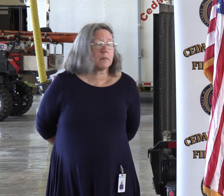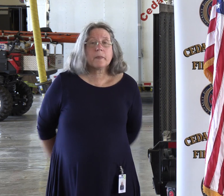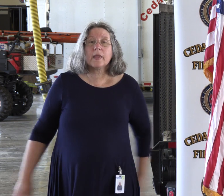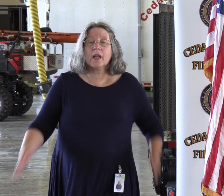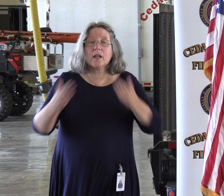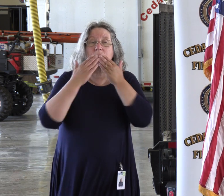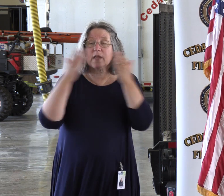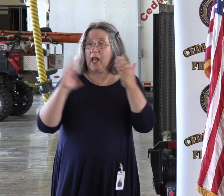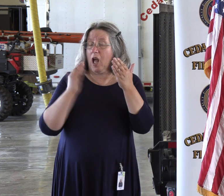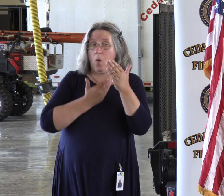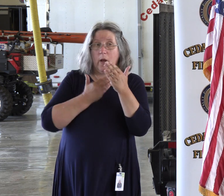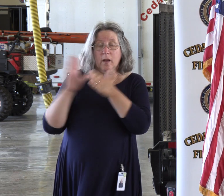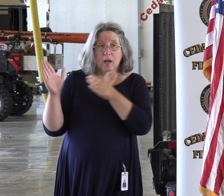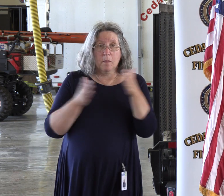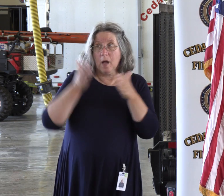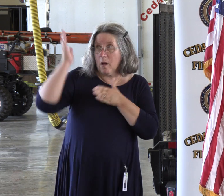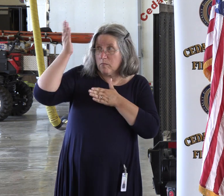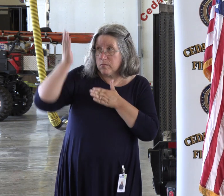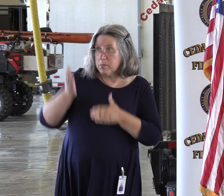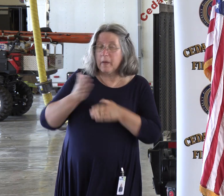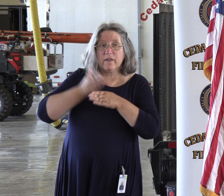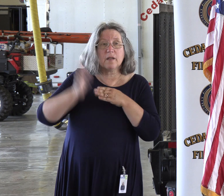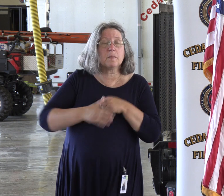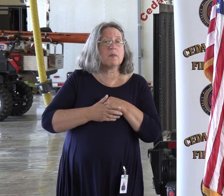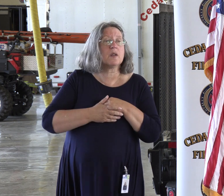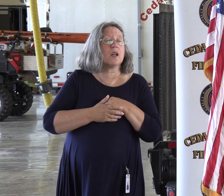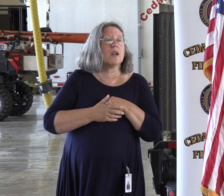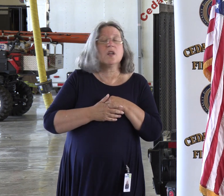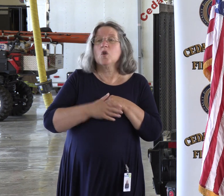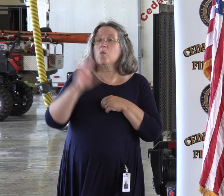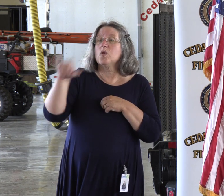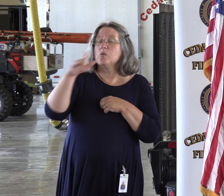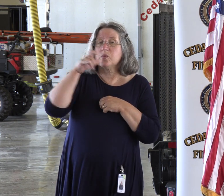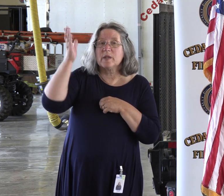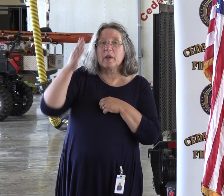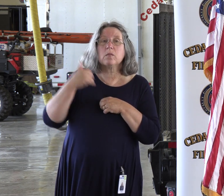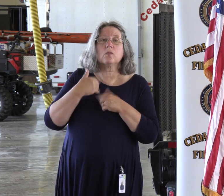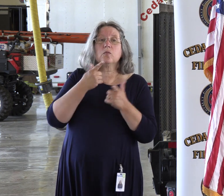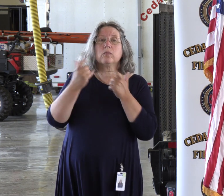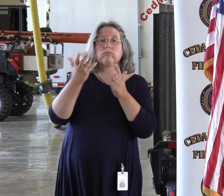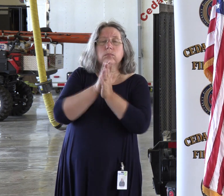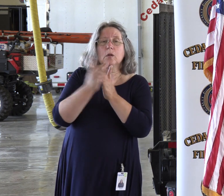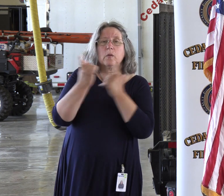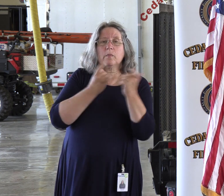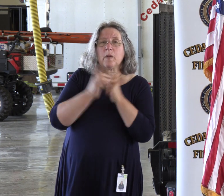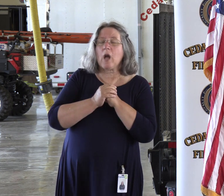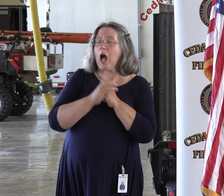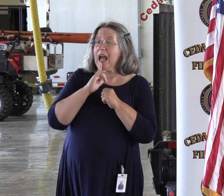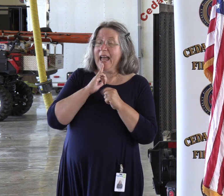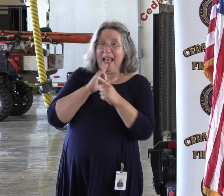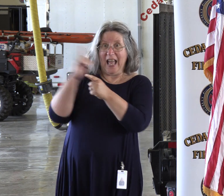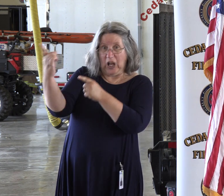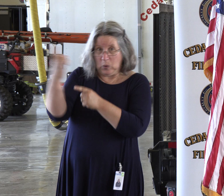Thank you. That concludes our prepared agenda. If the speakers can come close by, we will take questions. I will repeat the